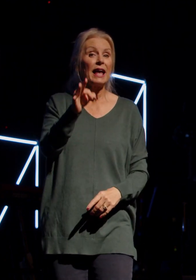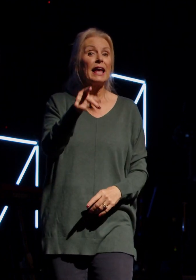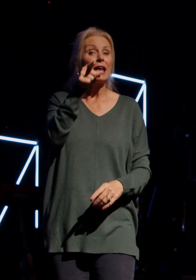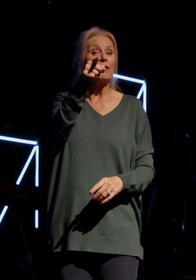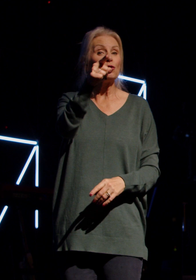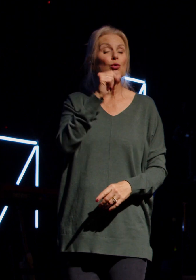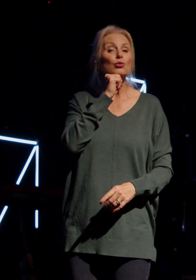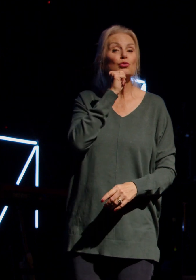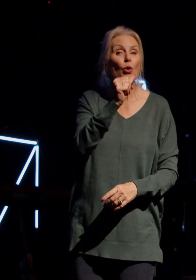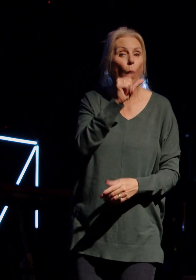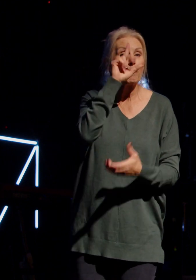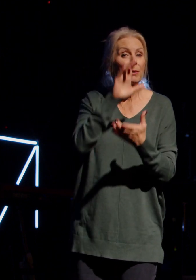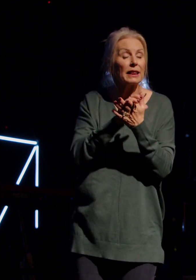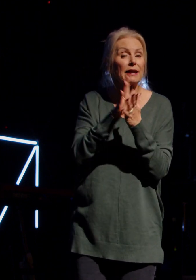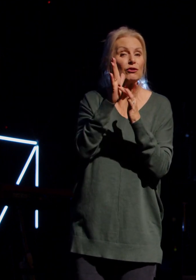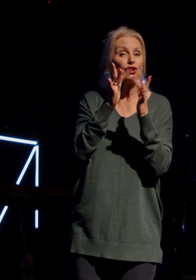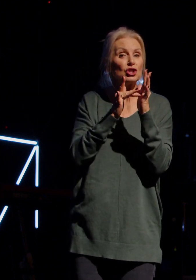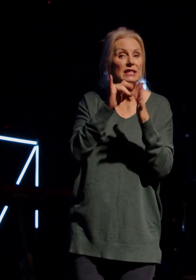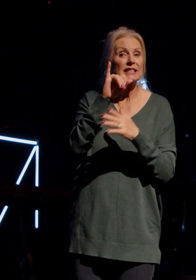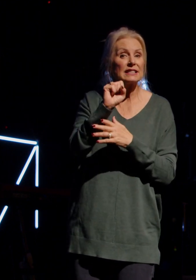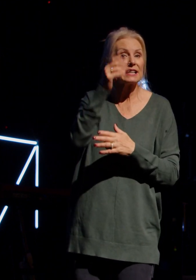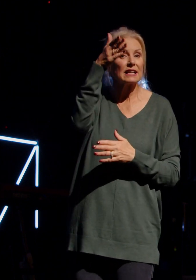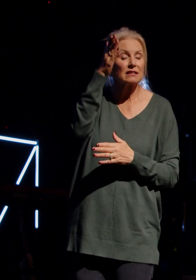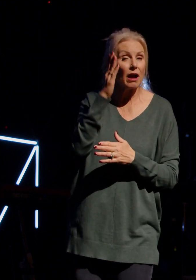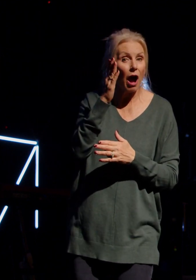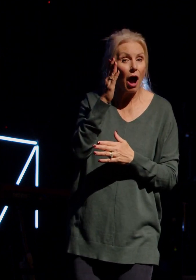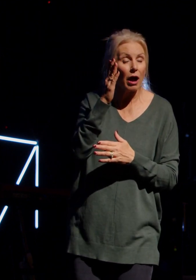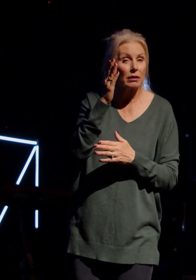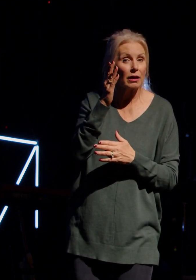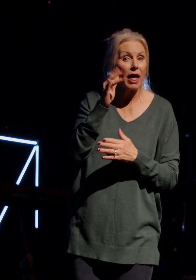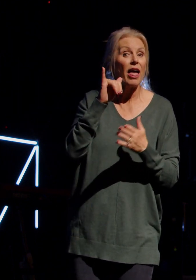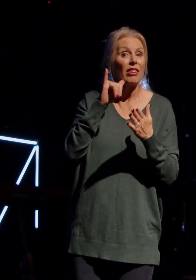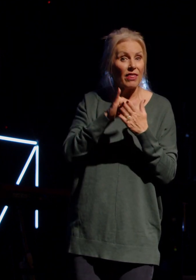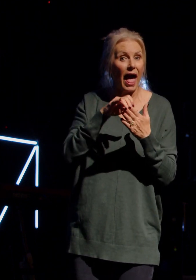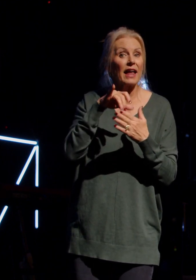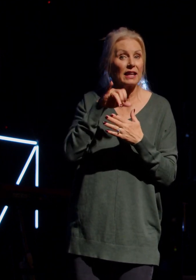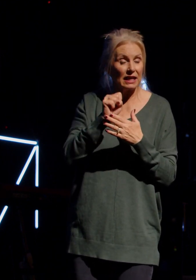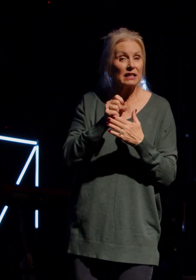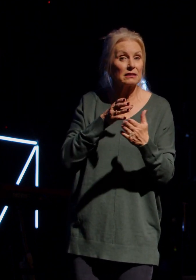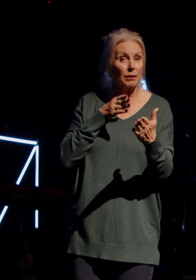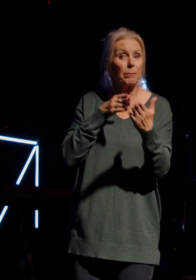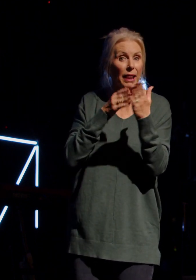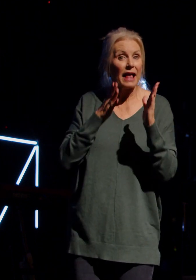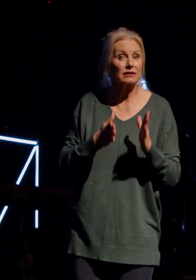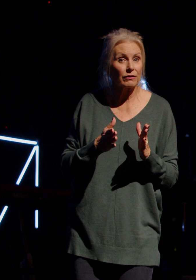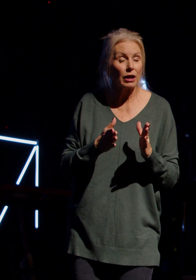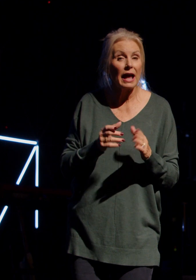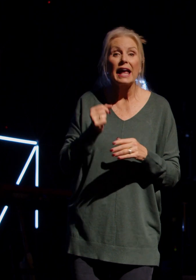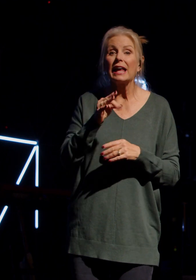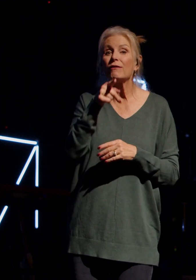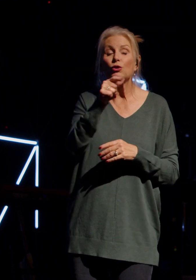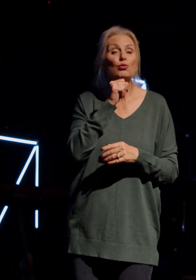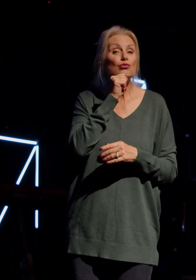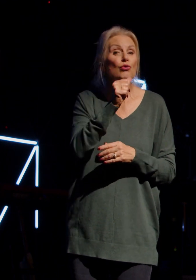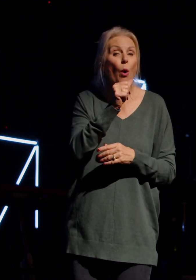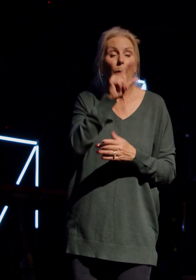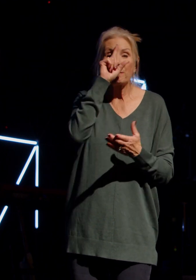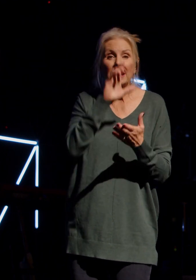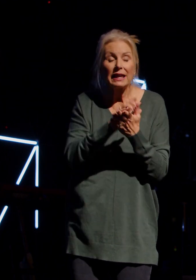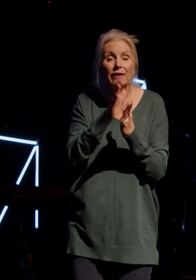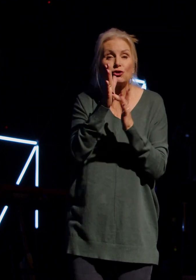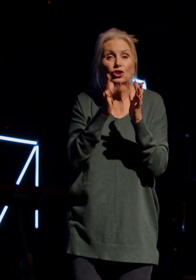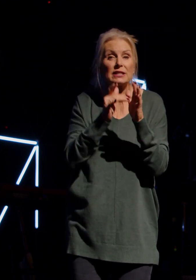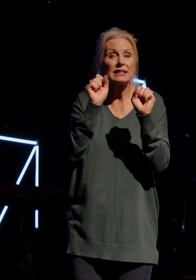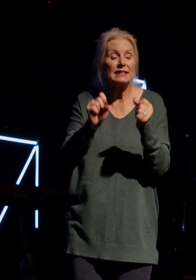believe that Jesus is God, that's blasphemy. If you don't believe that Jesus can forgive you of your sins, it's